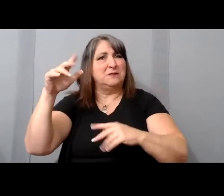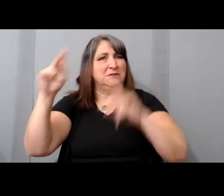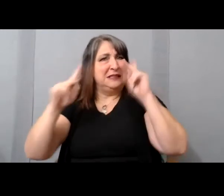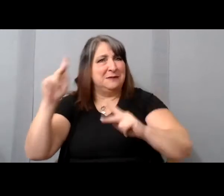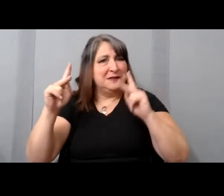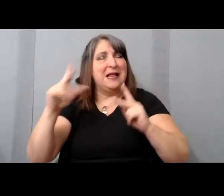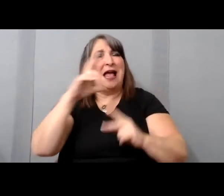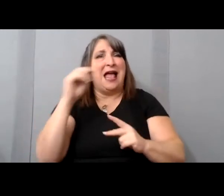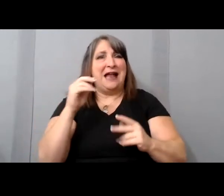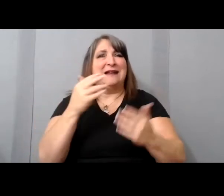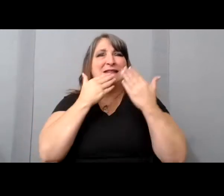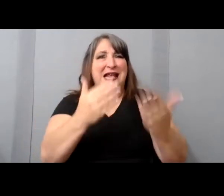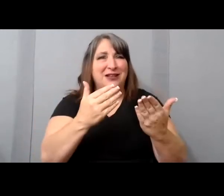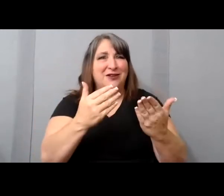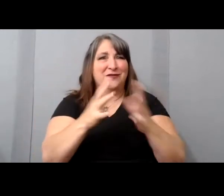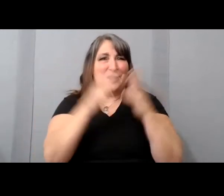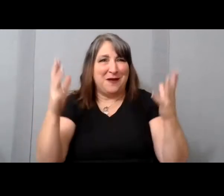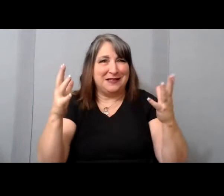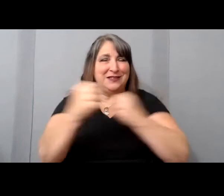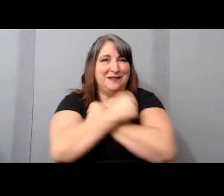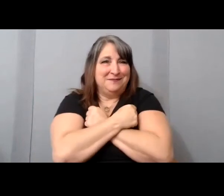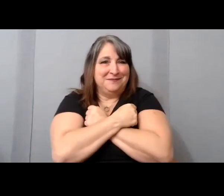much. Love.